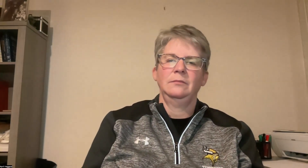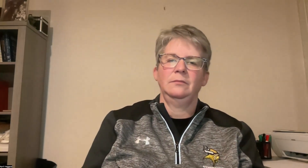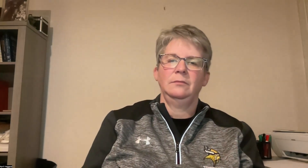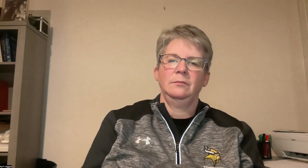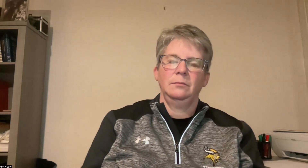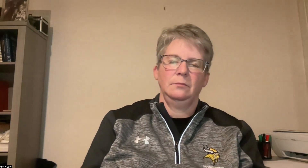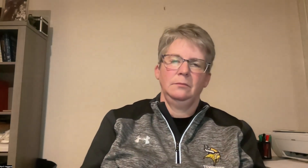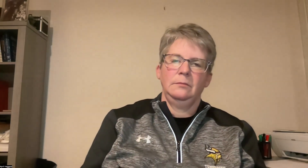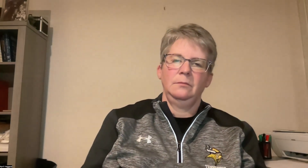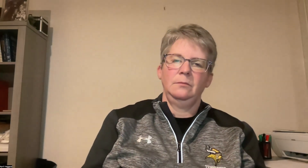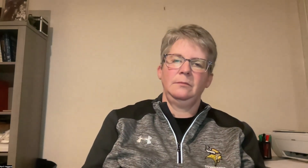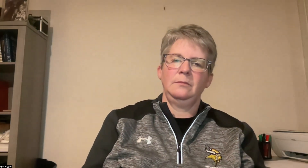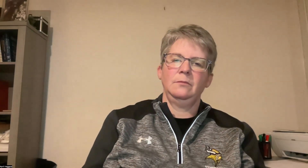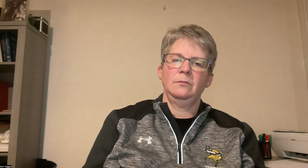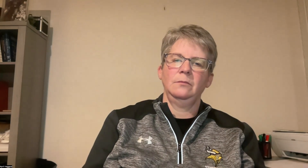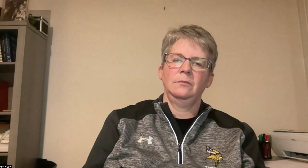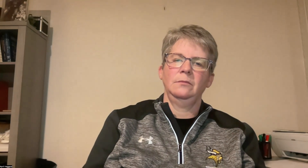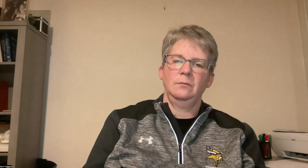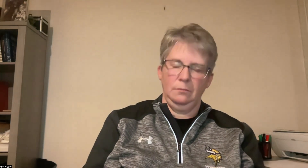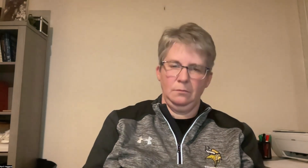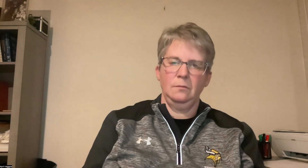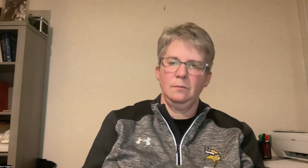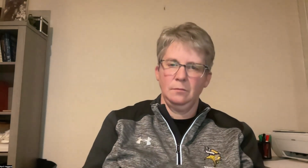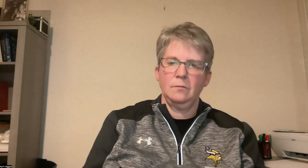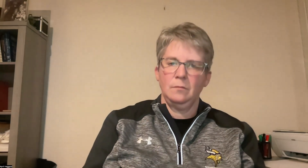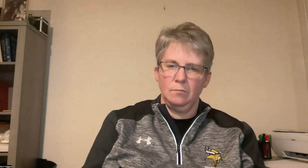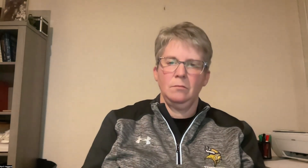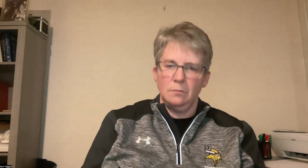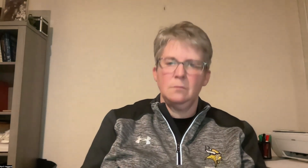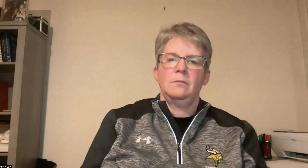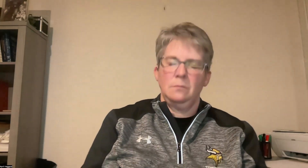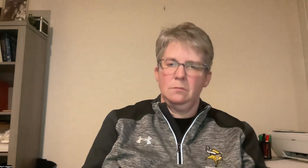we as a board need to think about what our goals are with the money.